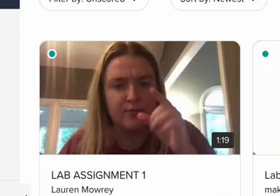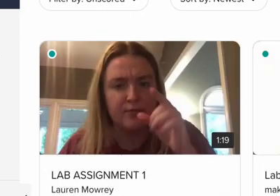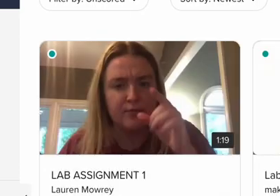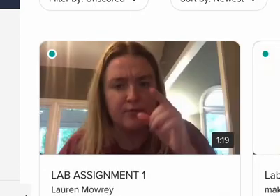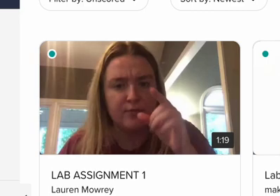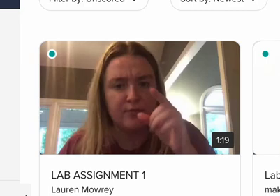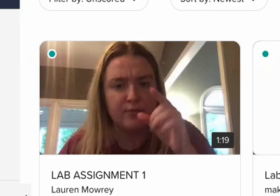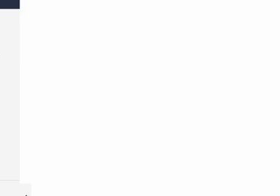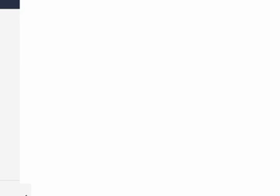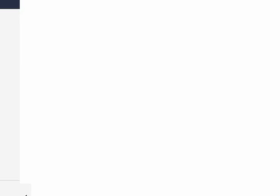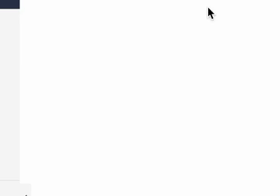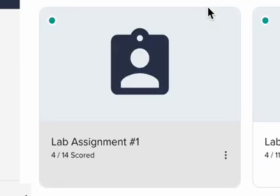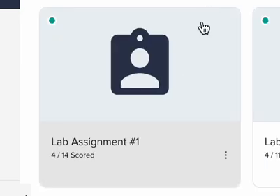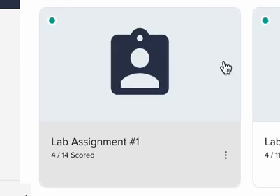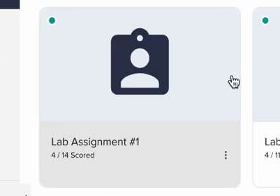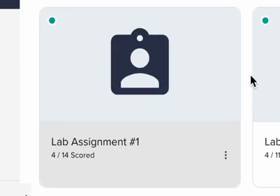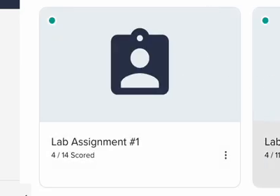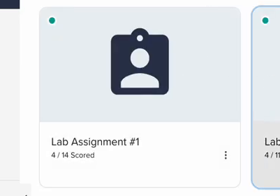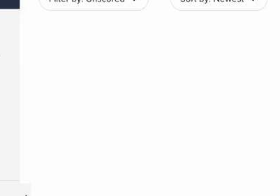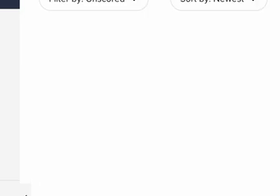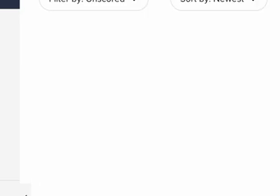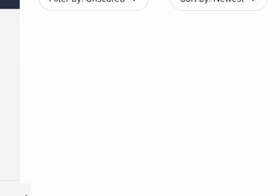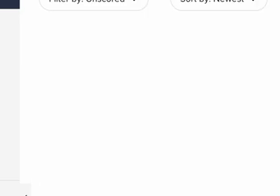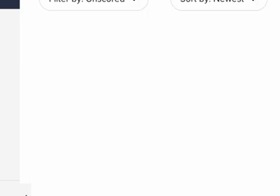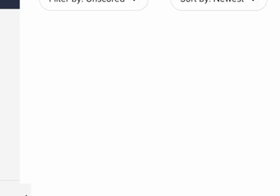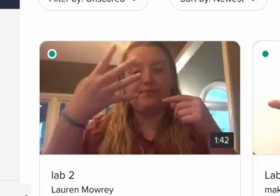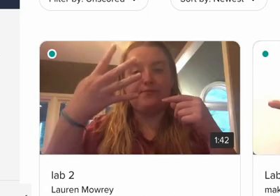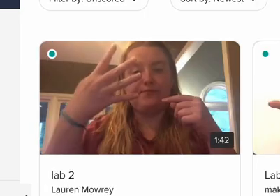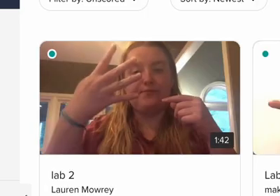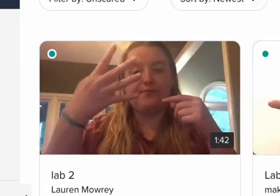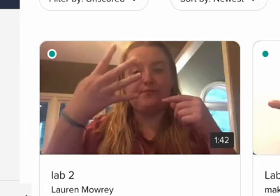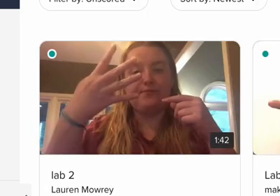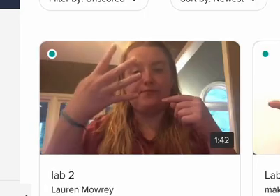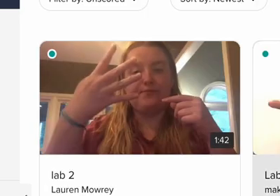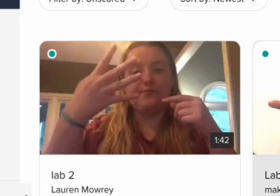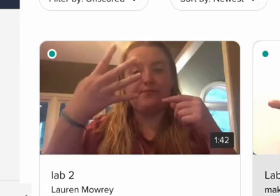Oh wait, we did lab 1 already. Lab 2.